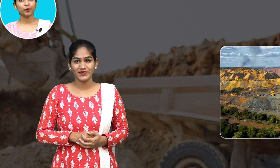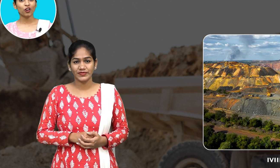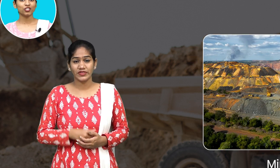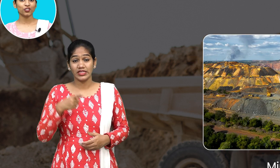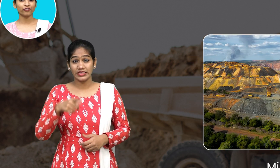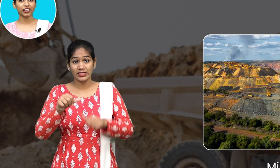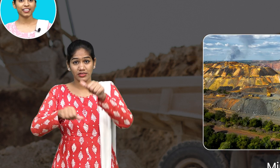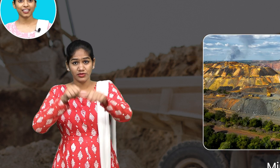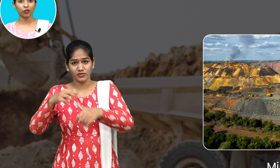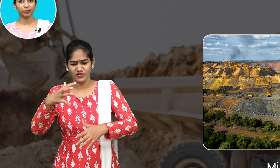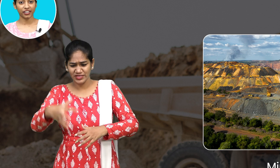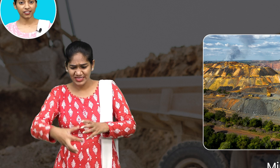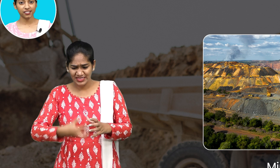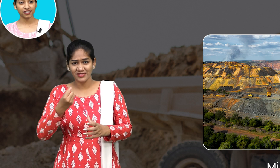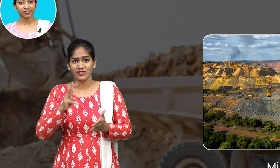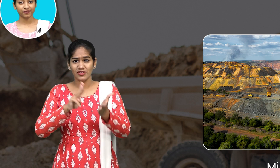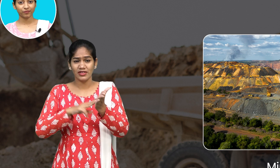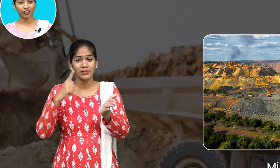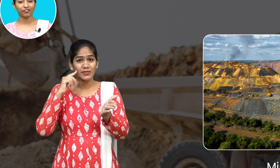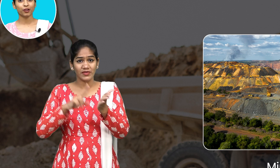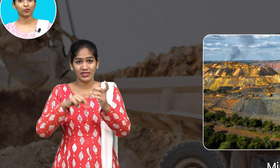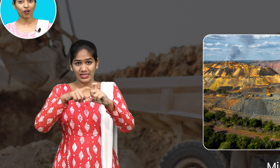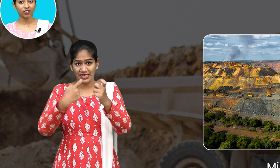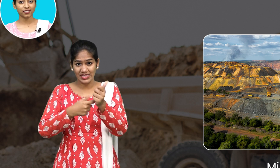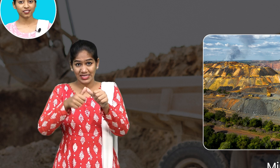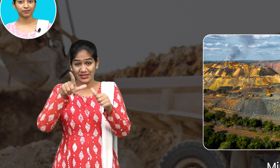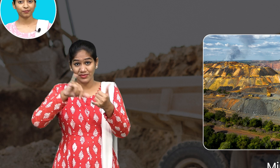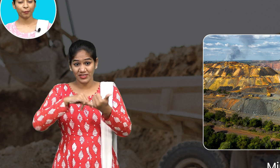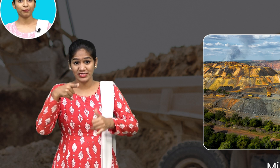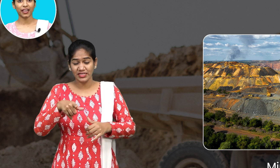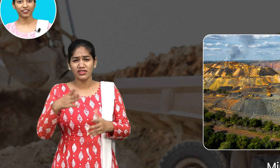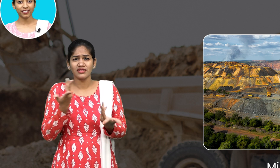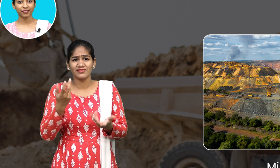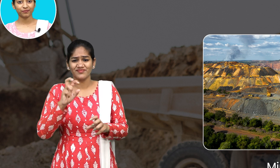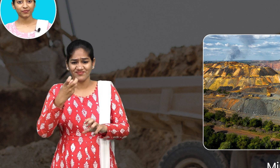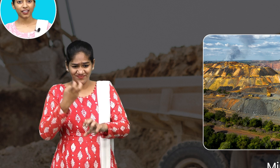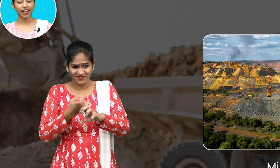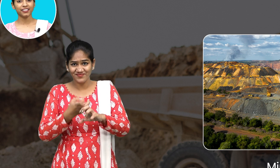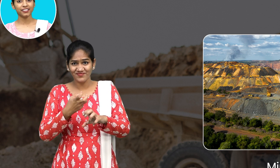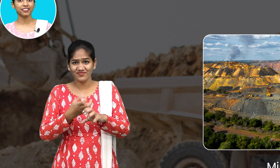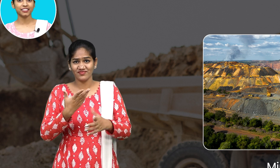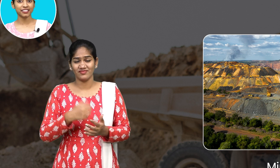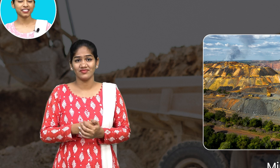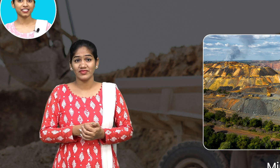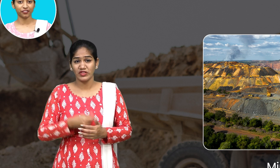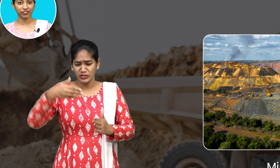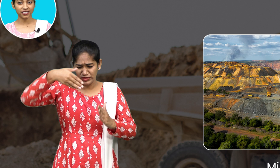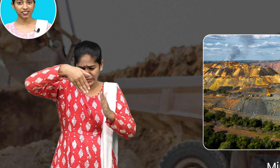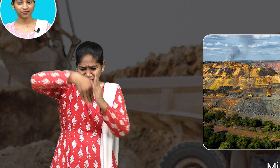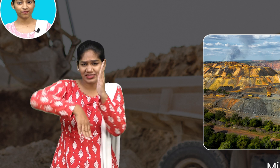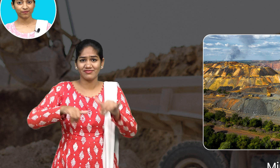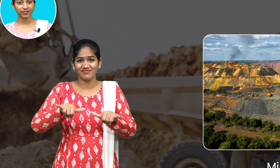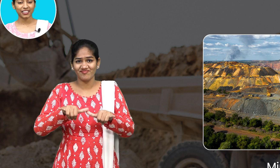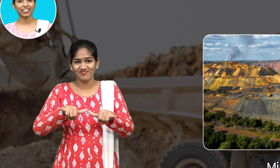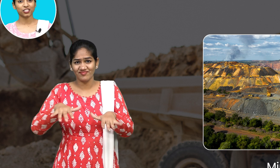The process of taking out minerals from rocks buried under the earth's